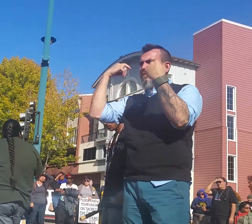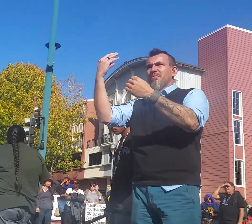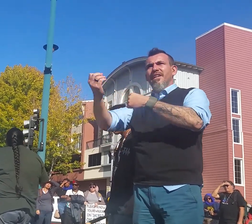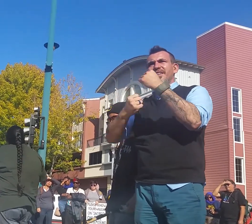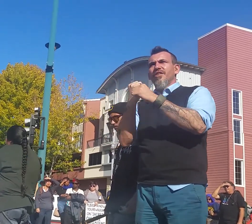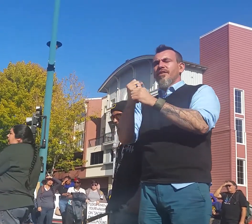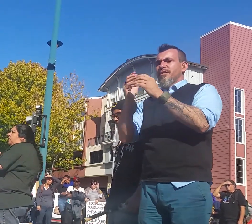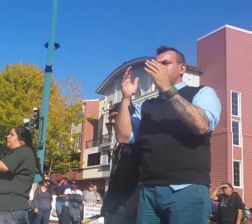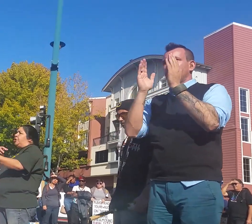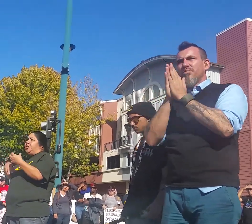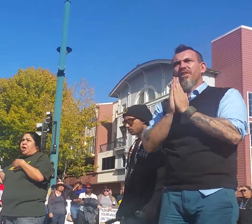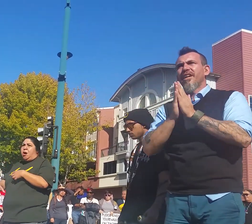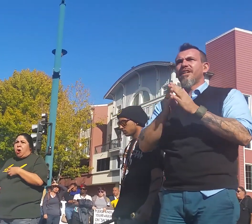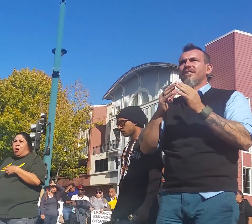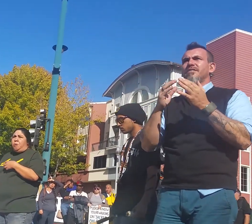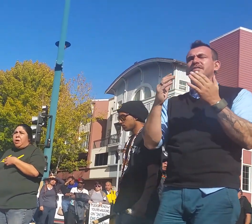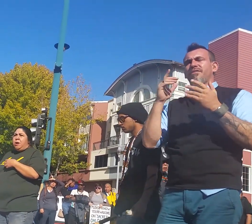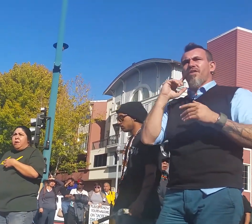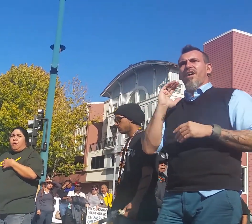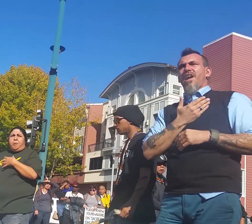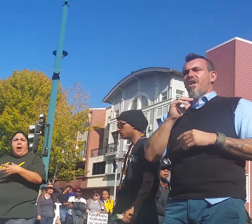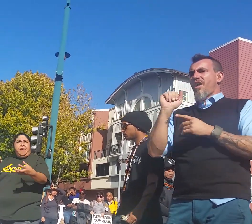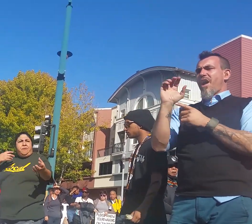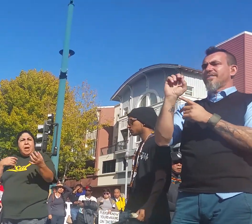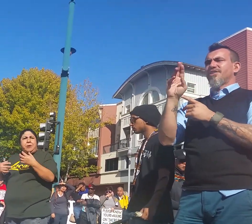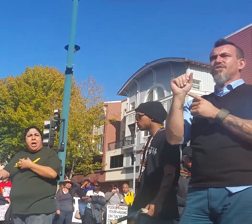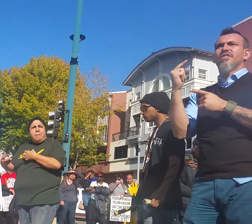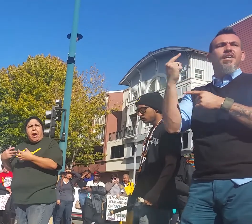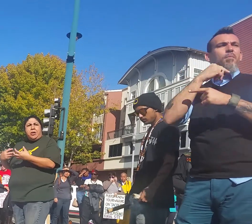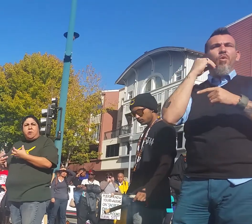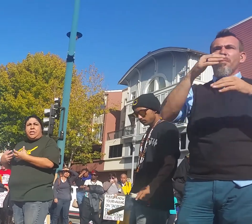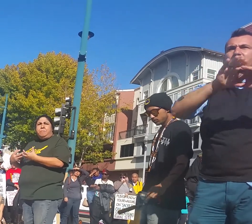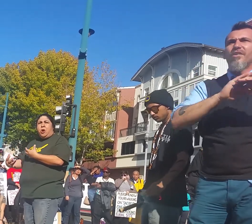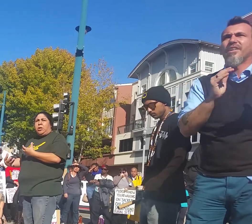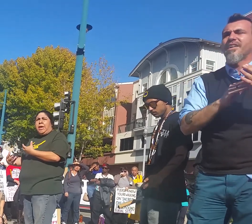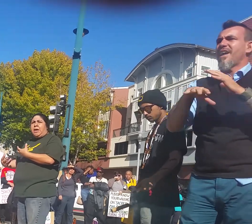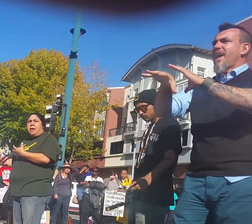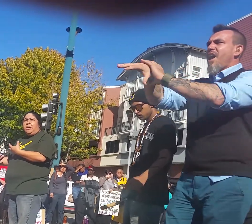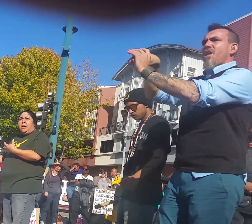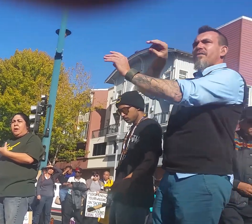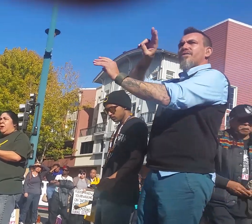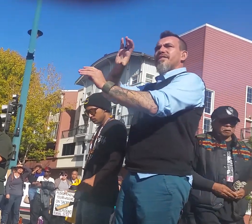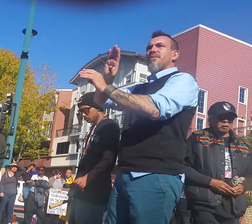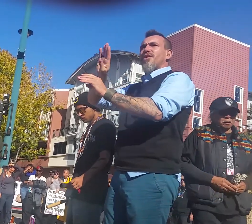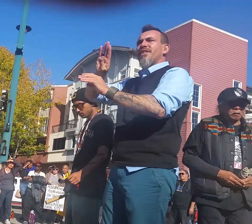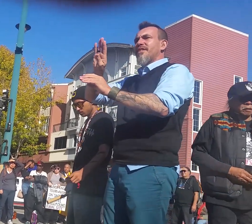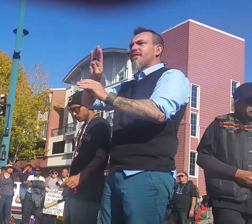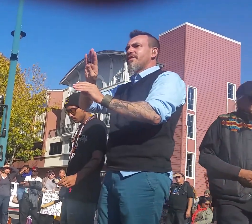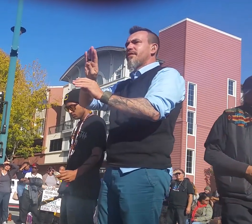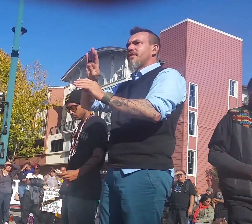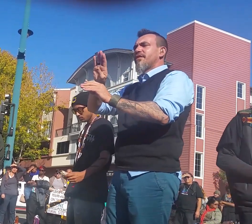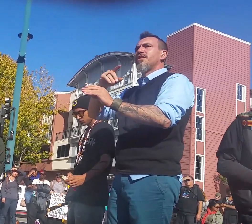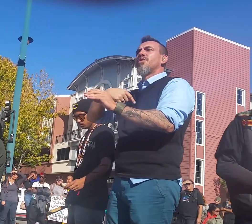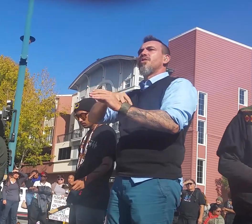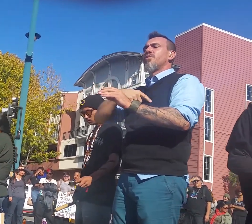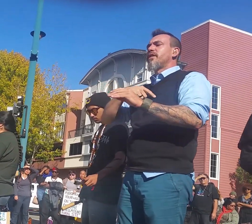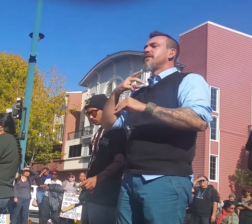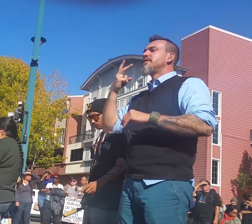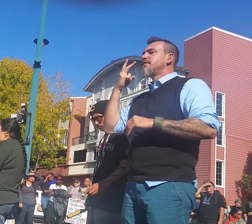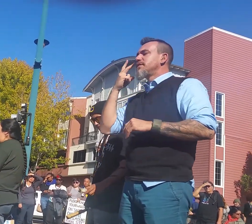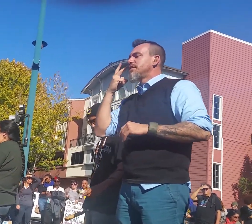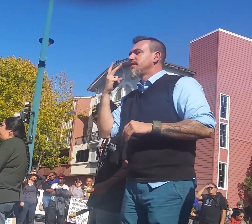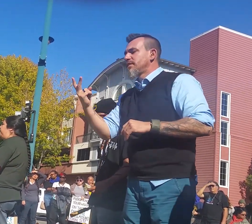we're praying for our ancestors to come home. We're praying for them to come out of UC Berkeley. We actually got to see them for the